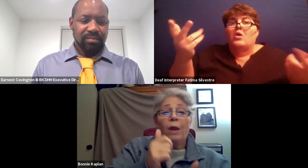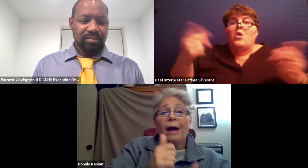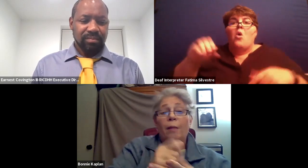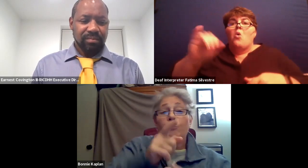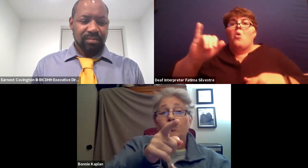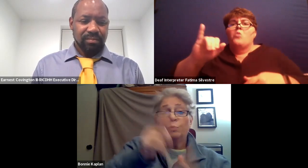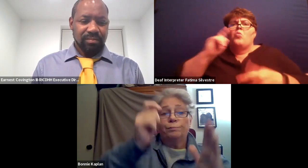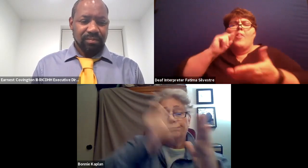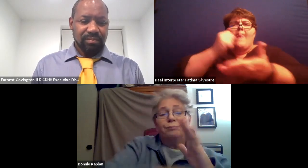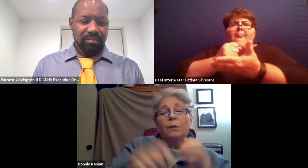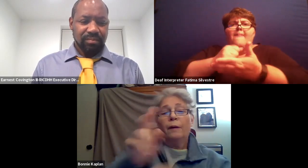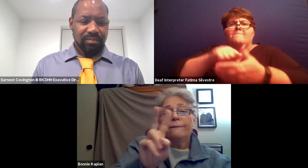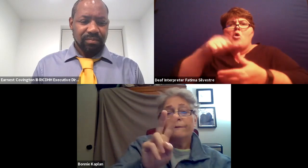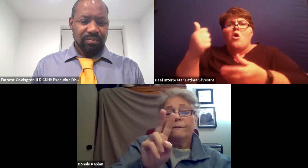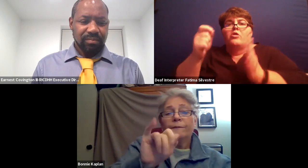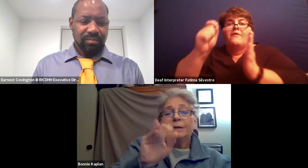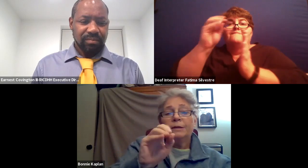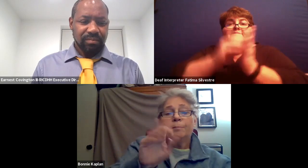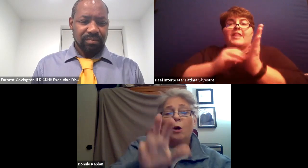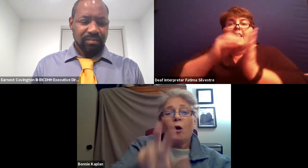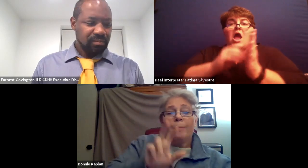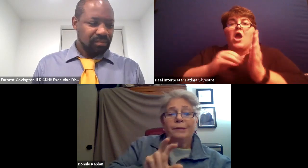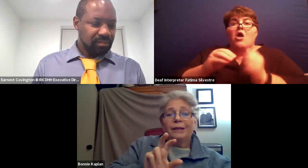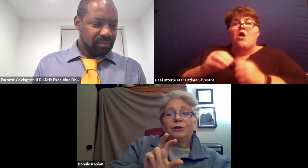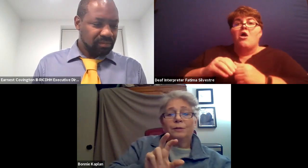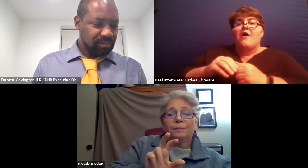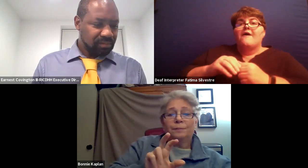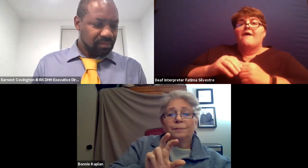unemployment benefits or other benefits, and you need help